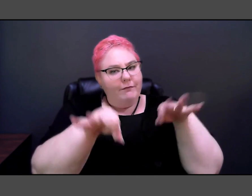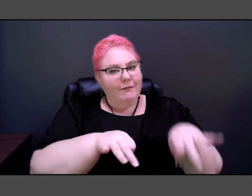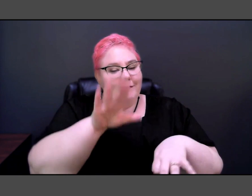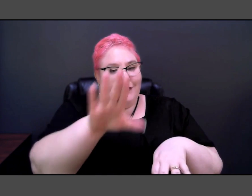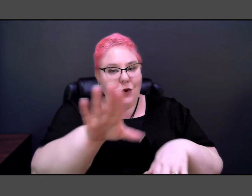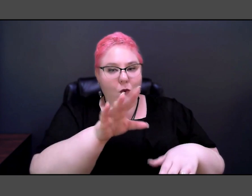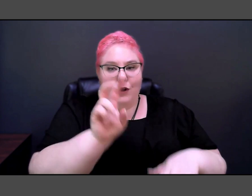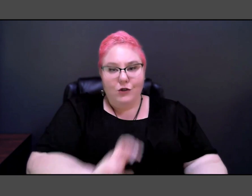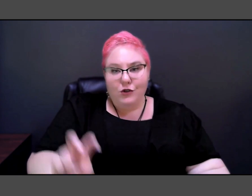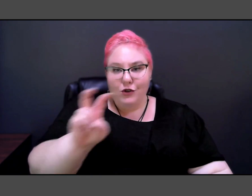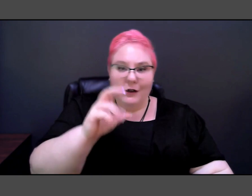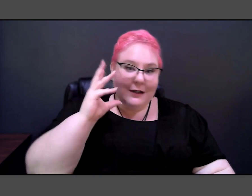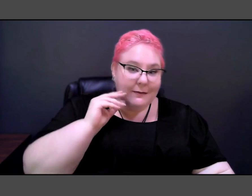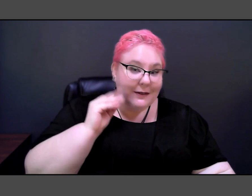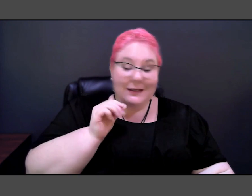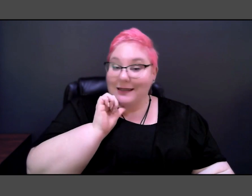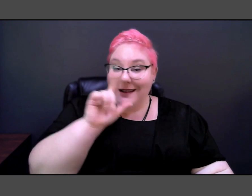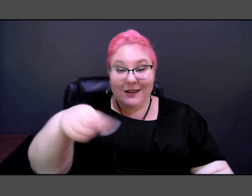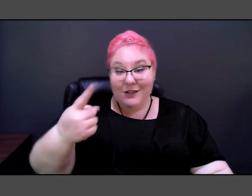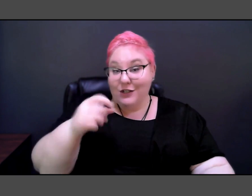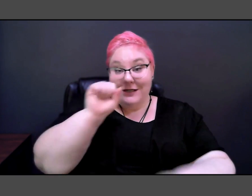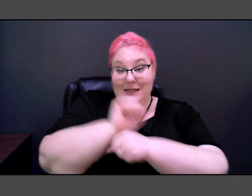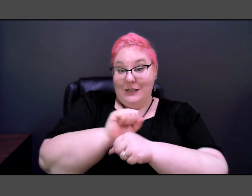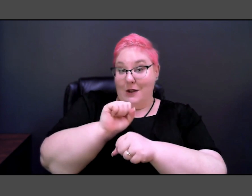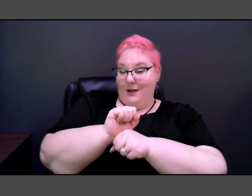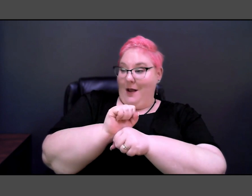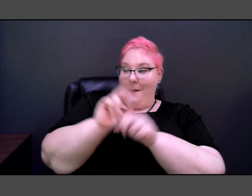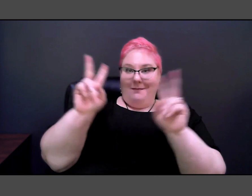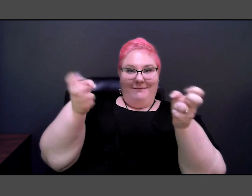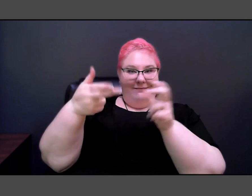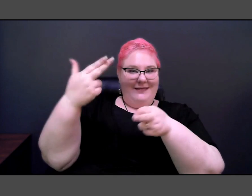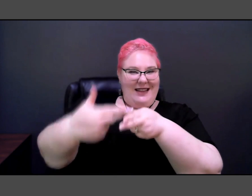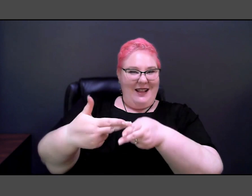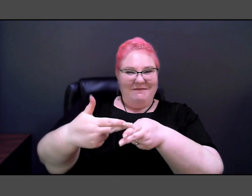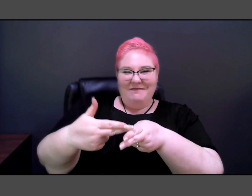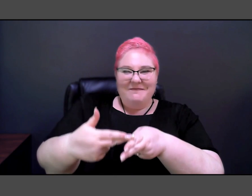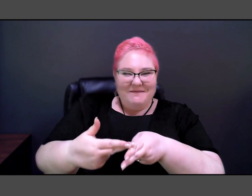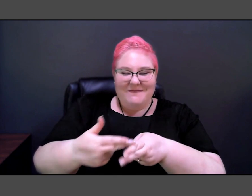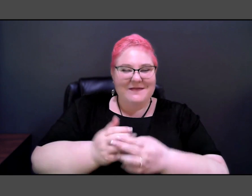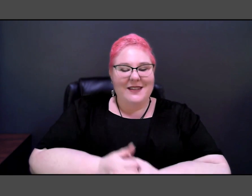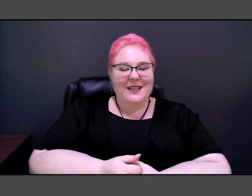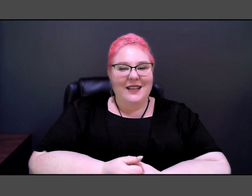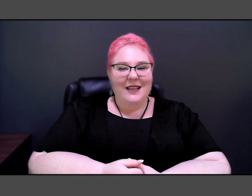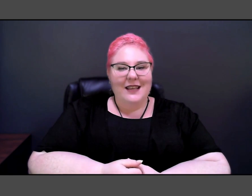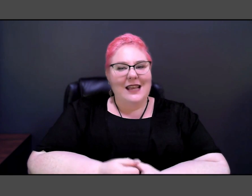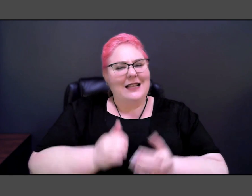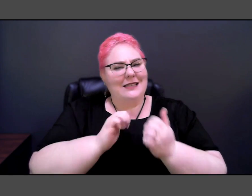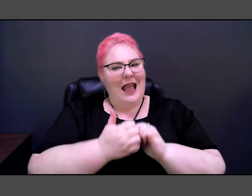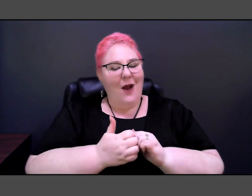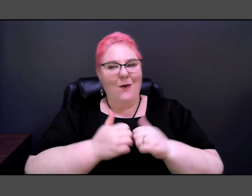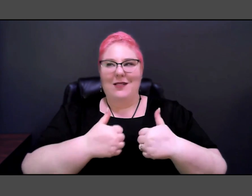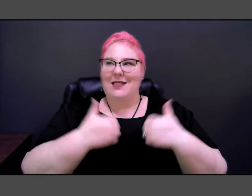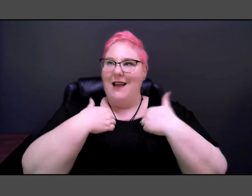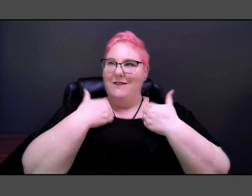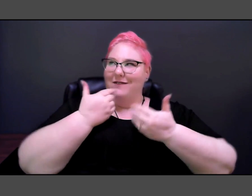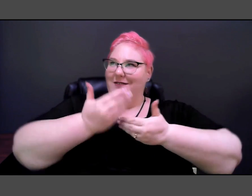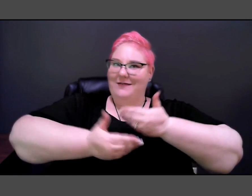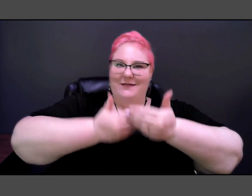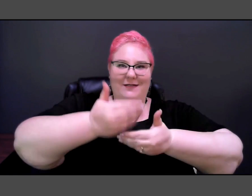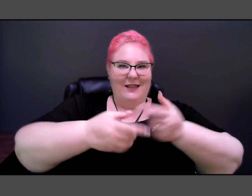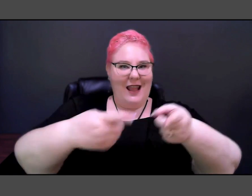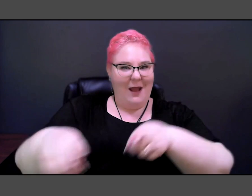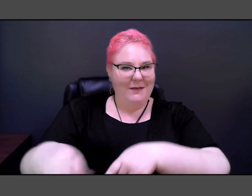not just about the job titles, right? It's how a life unfolds. I would love to hear more about that from